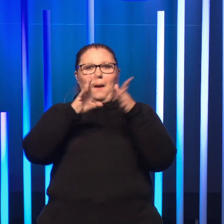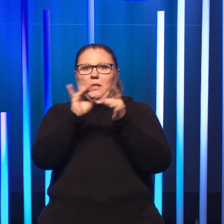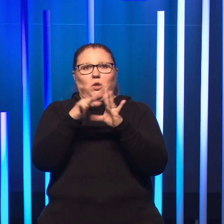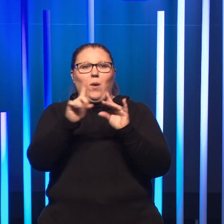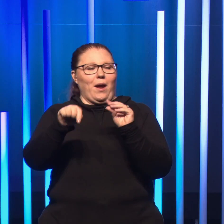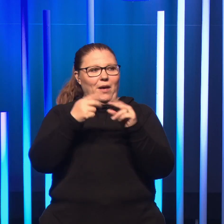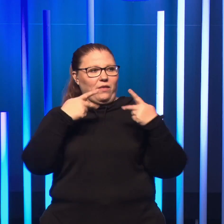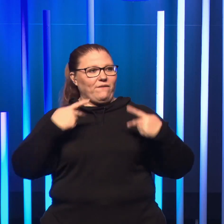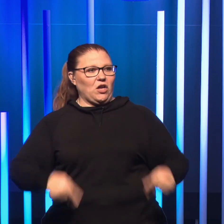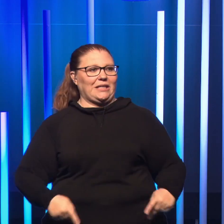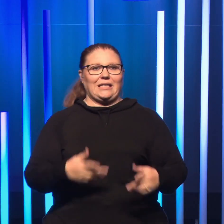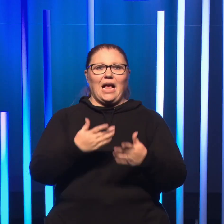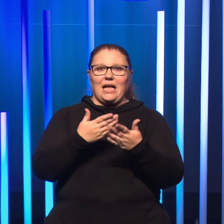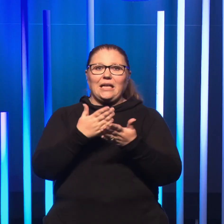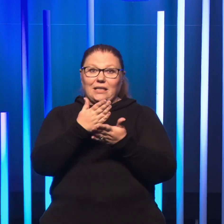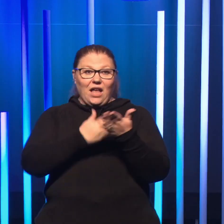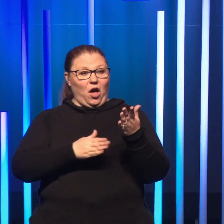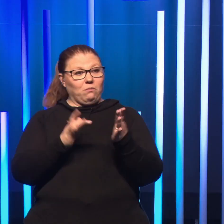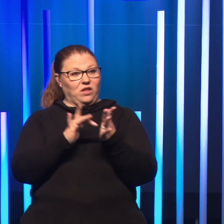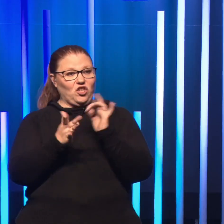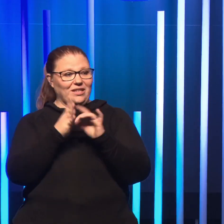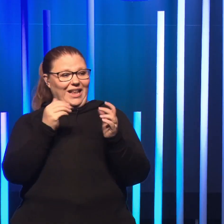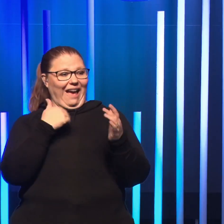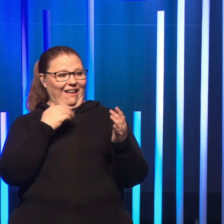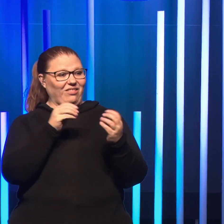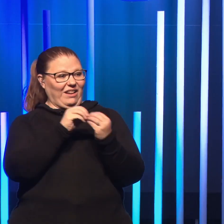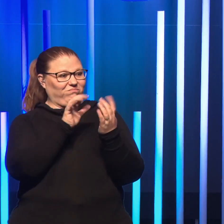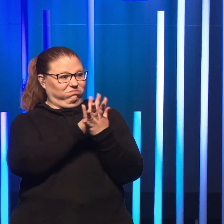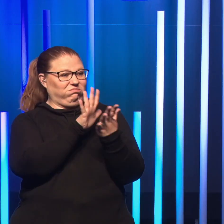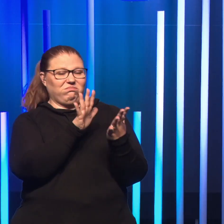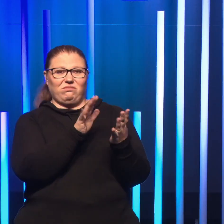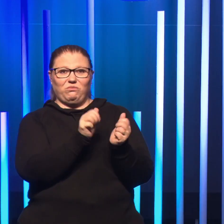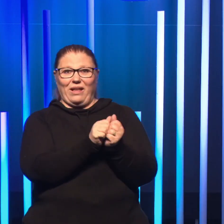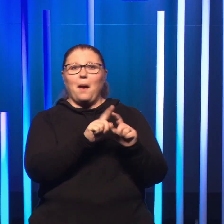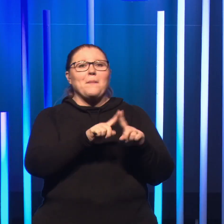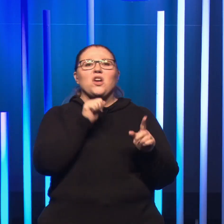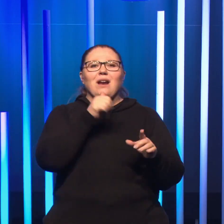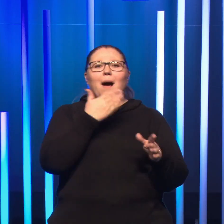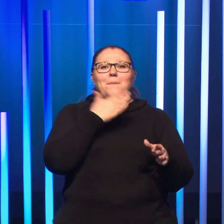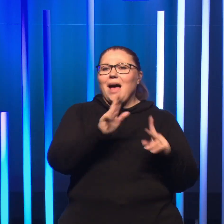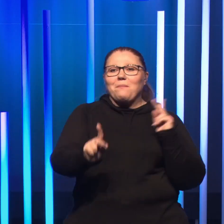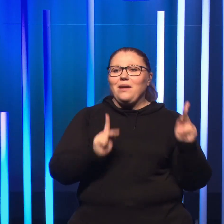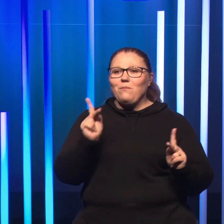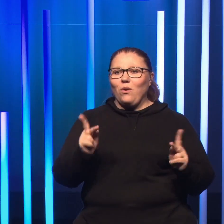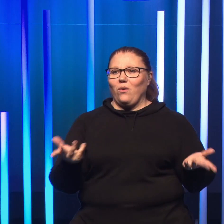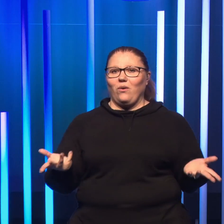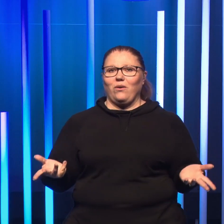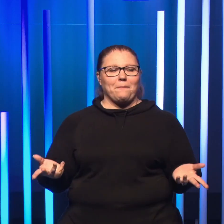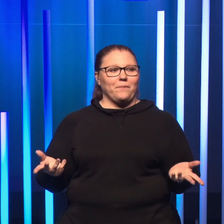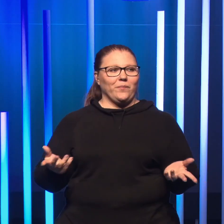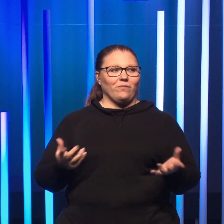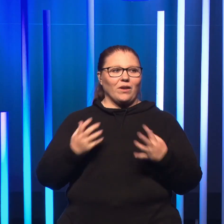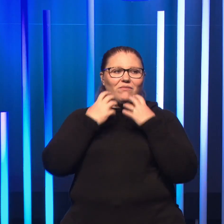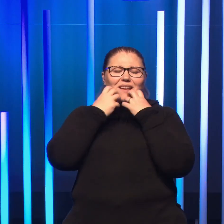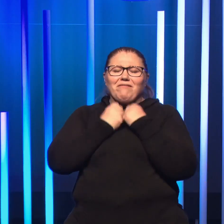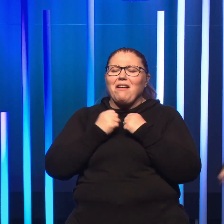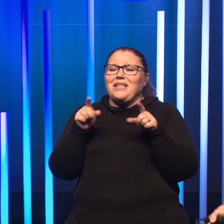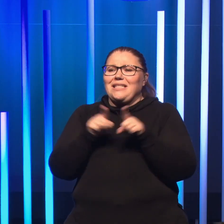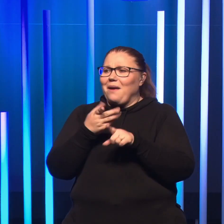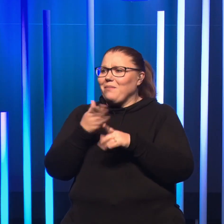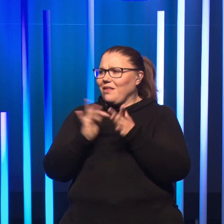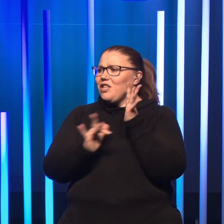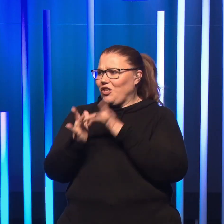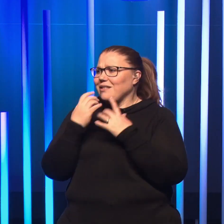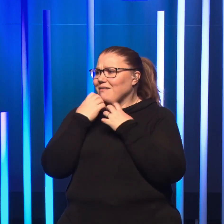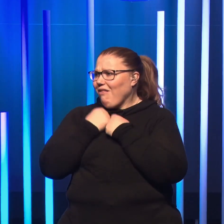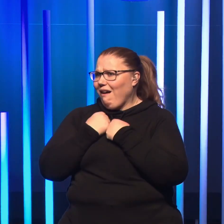some that Jesus was in conflict with, but these are not bad people, okay? They loved the same things that even Jesus